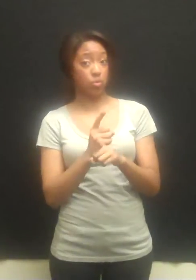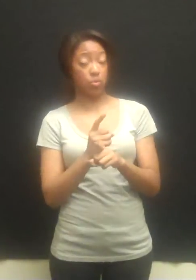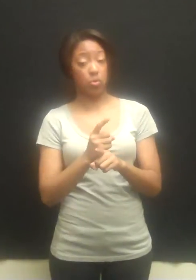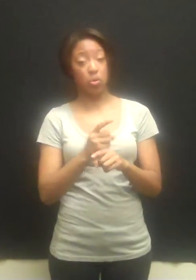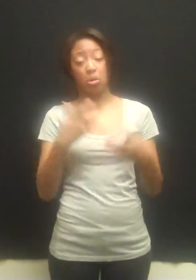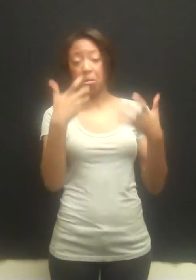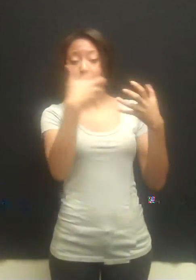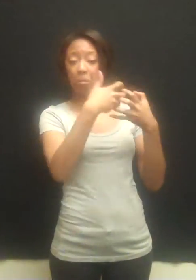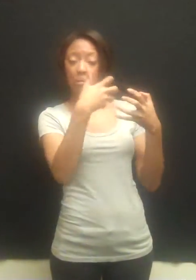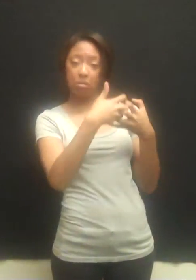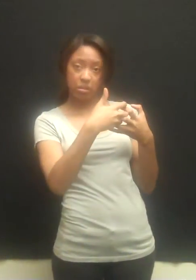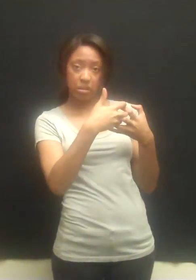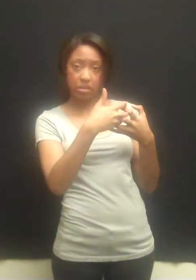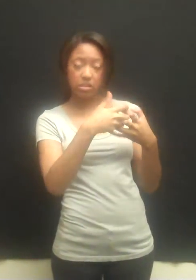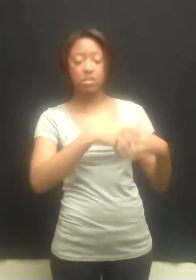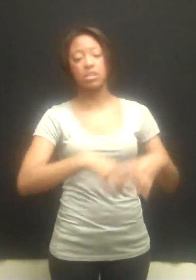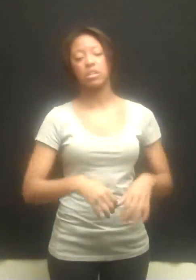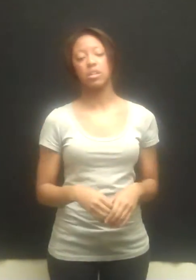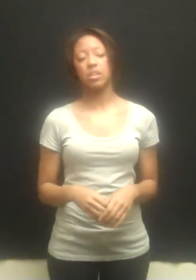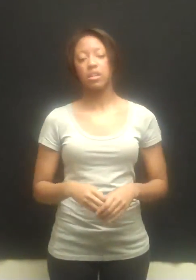How do you know you're asking for the right type of accommodations?